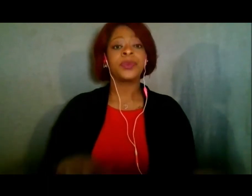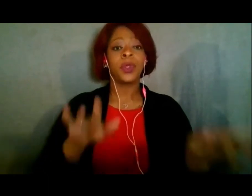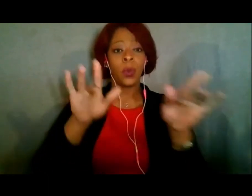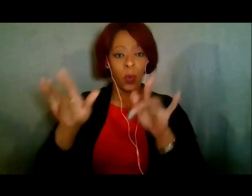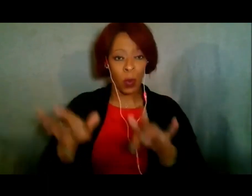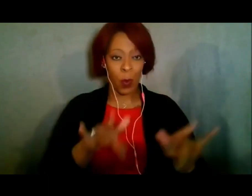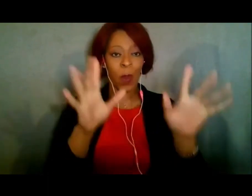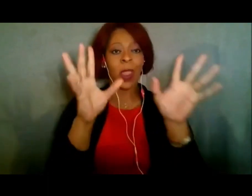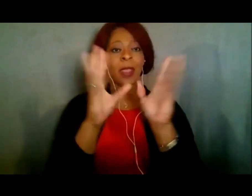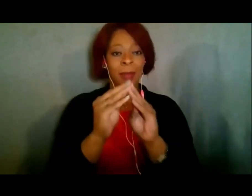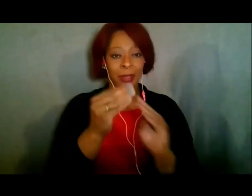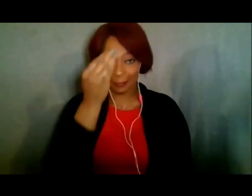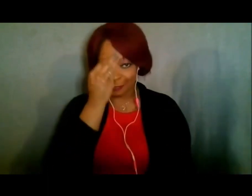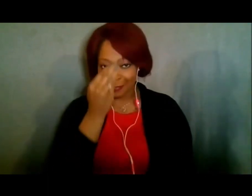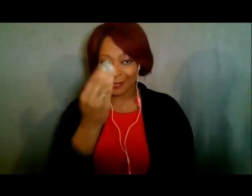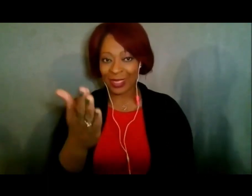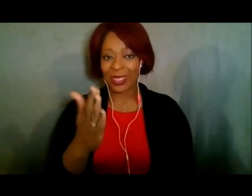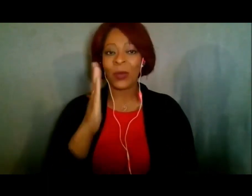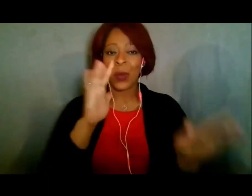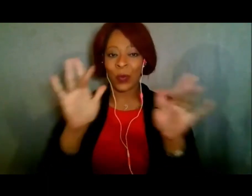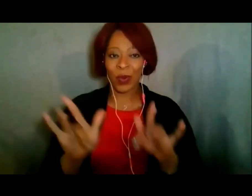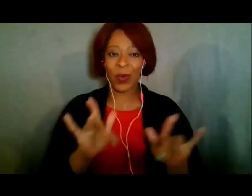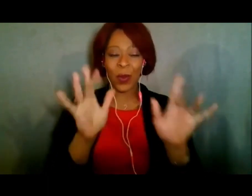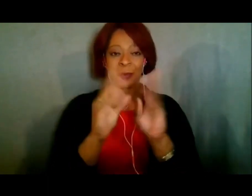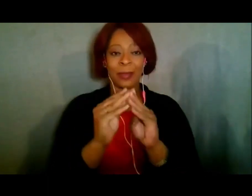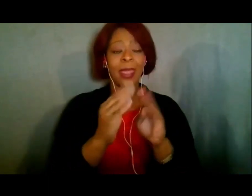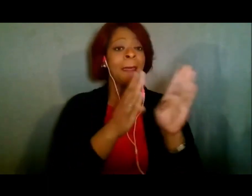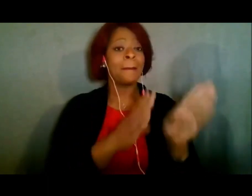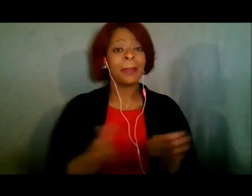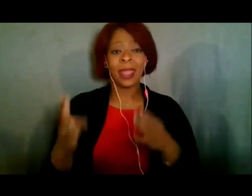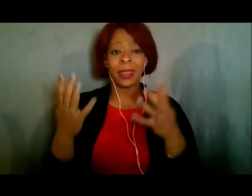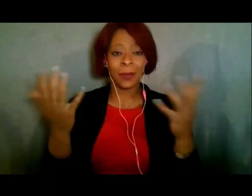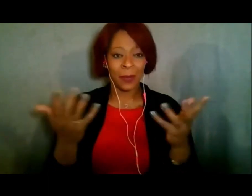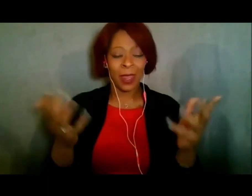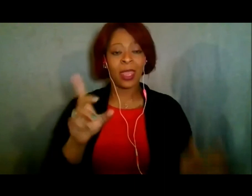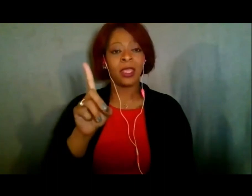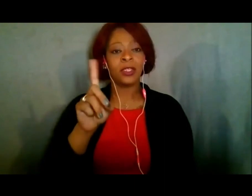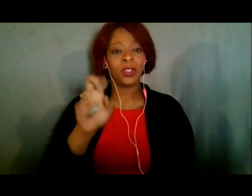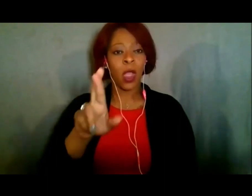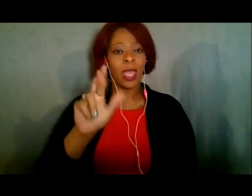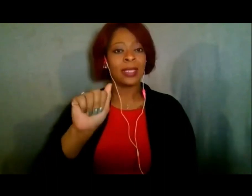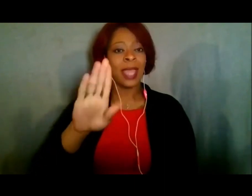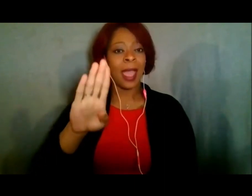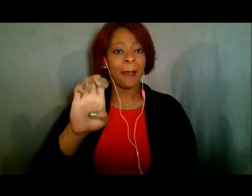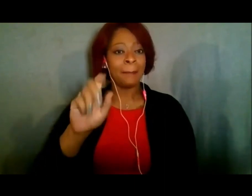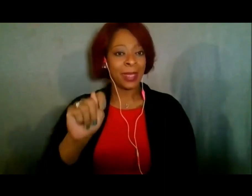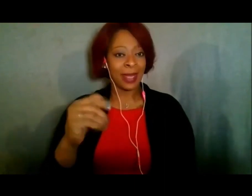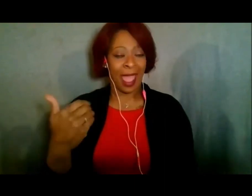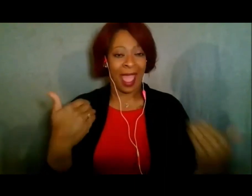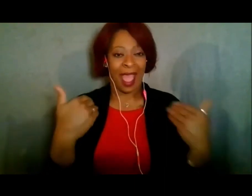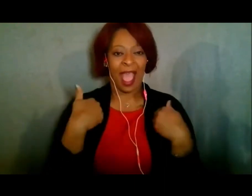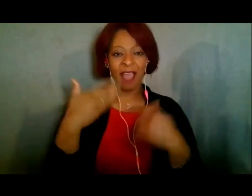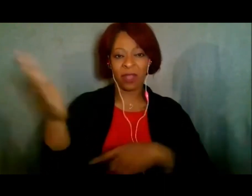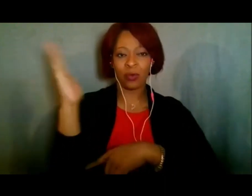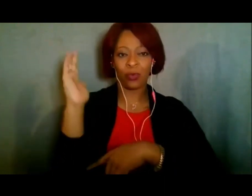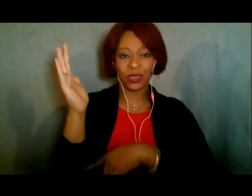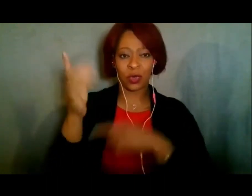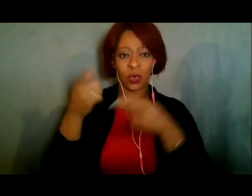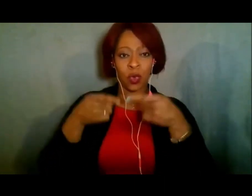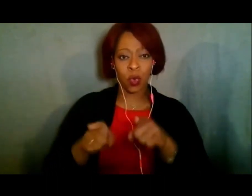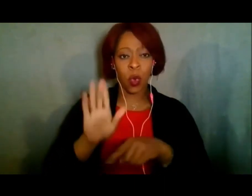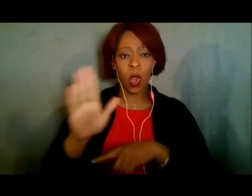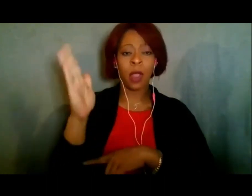meeting, so just FYI. So our plan tonight is that Dr. Talbot has a presentation. During that presentation, she has a